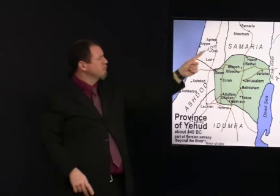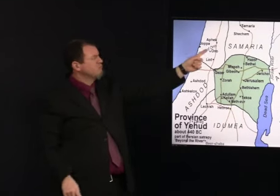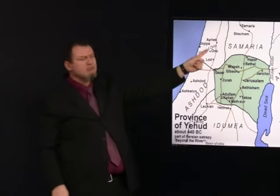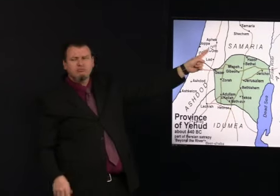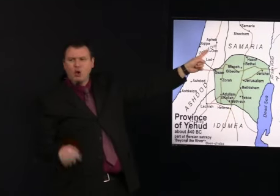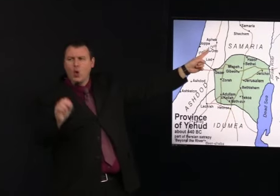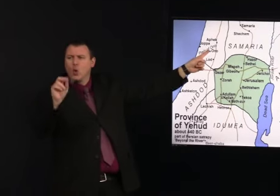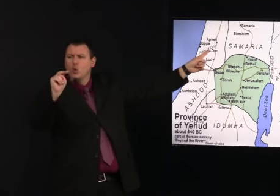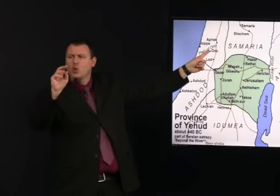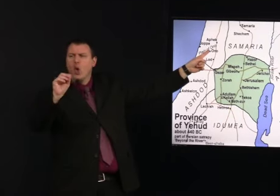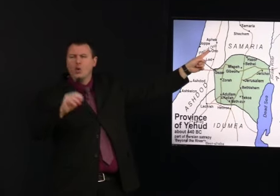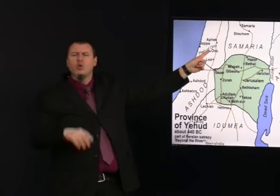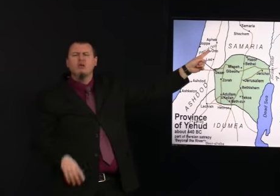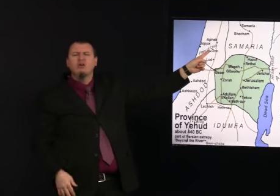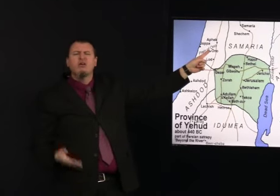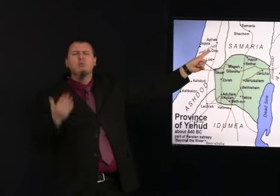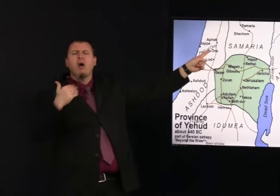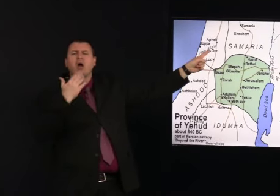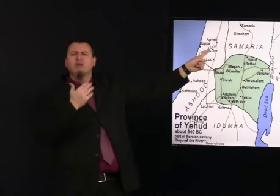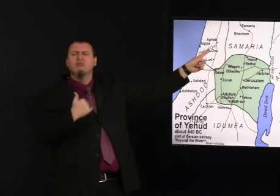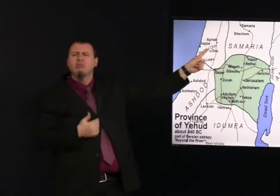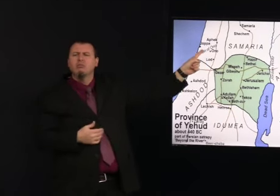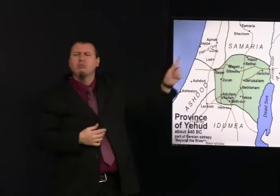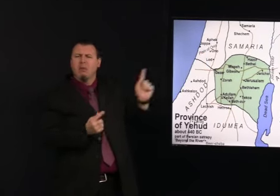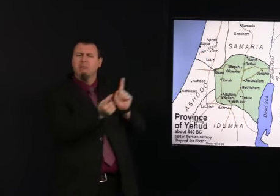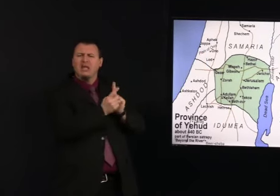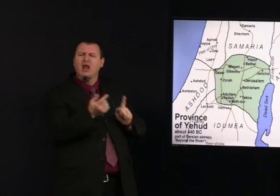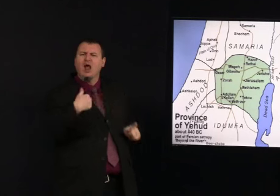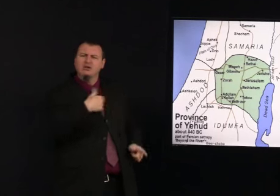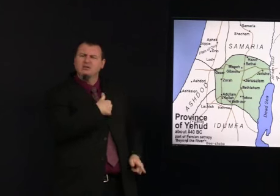hey, Nehemiah, meet us here.